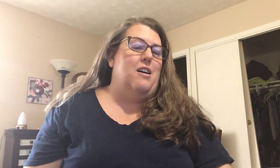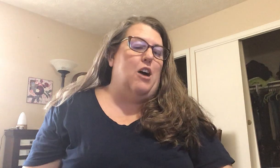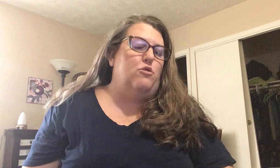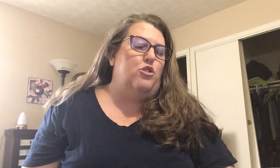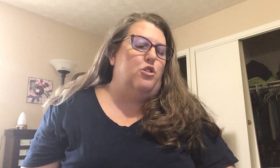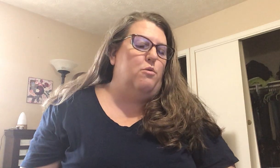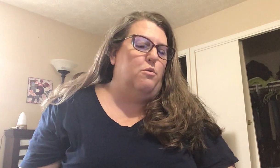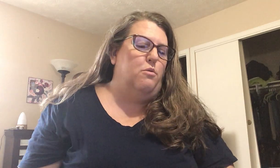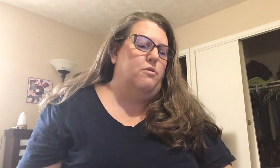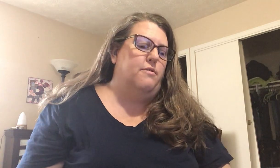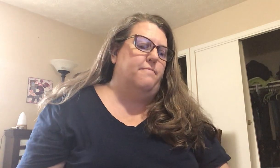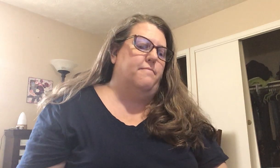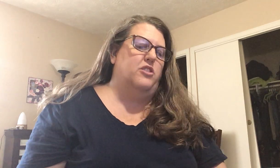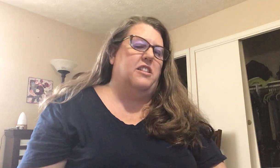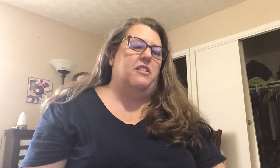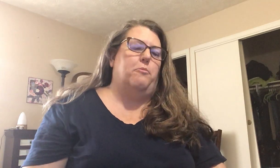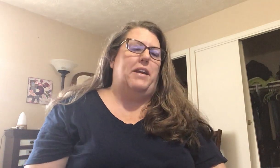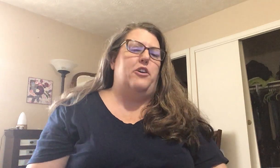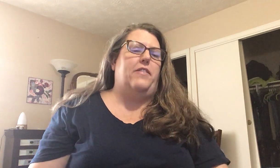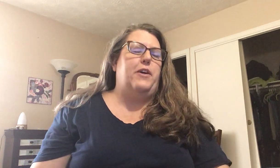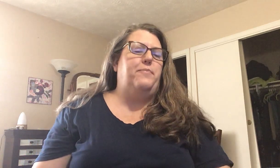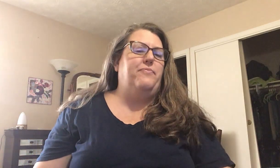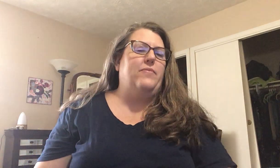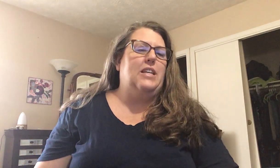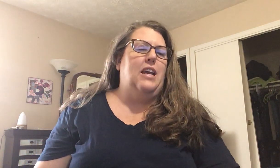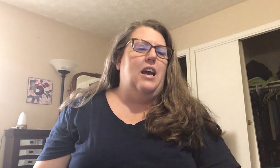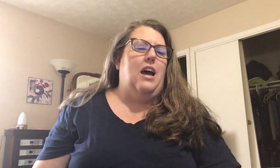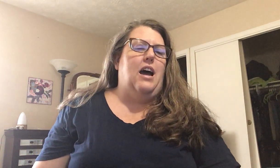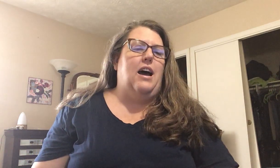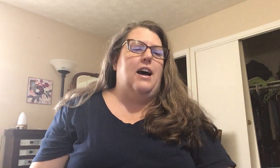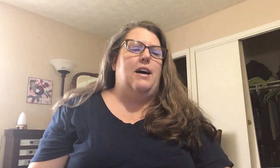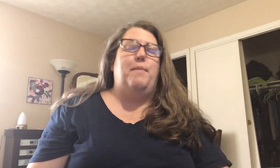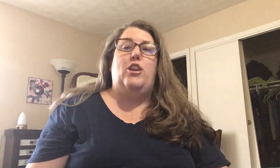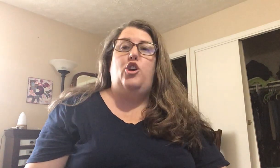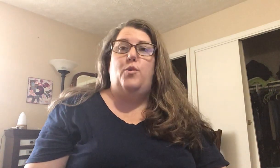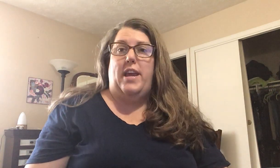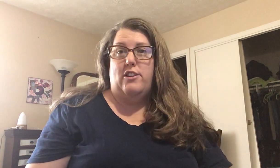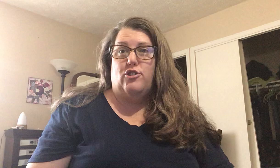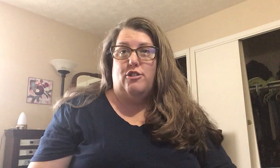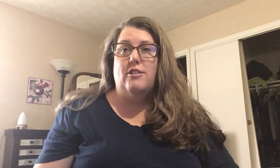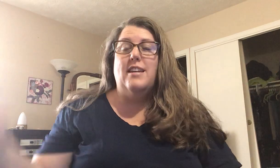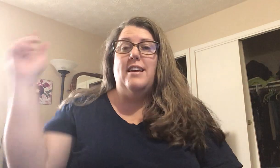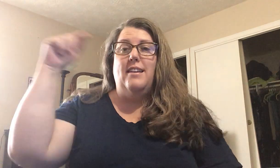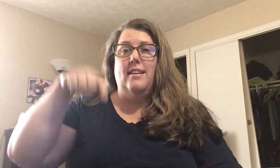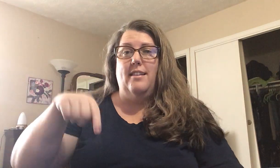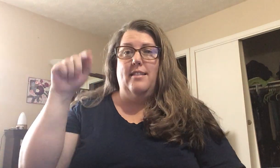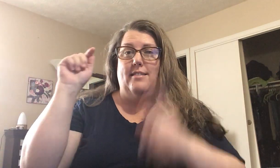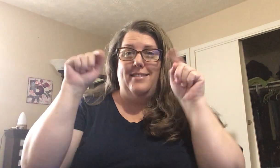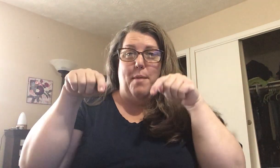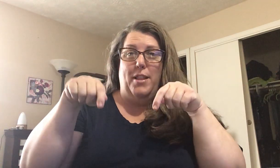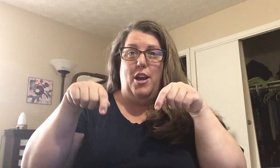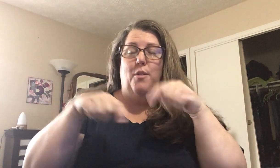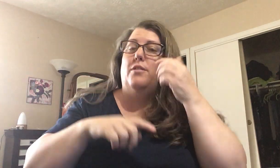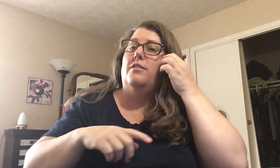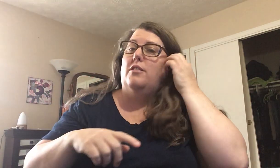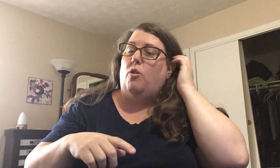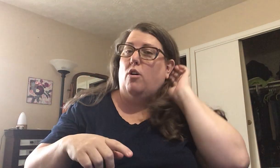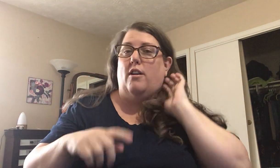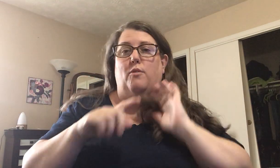I'll just do just a little bit here and there. And you answer down below or